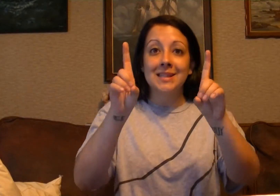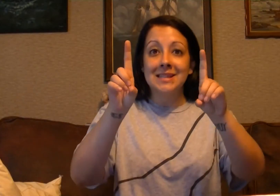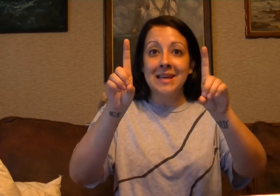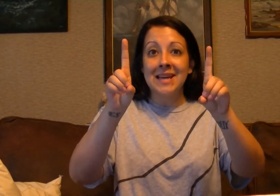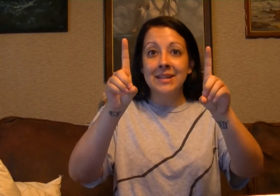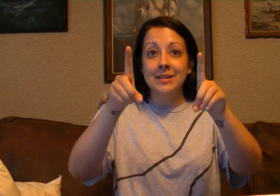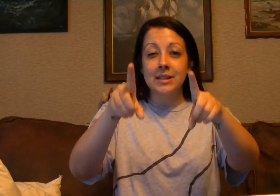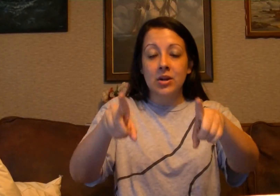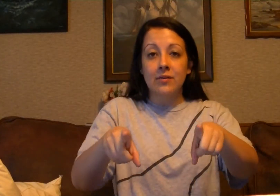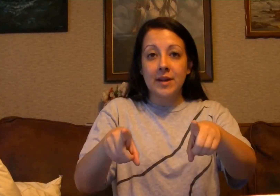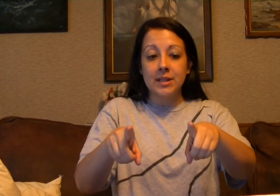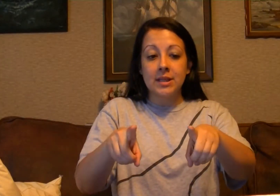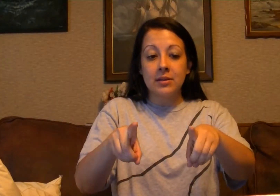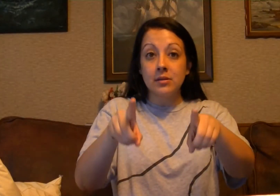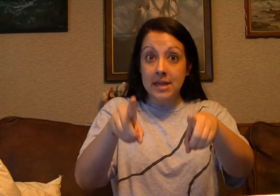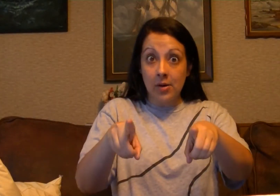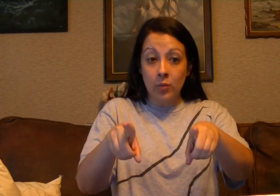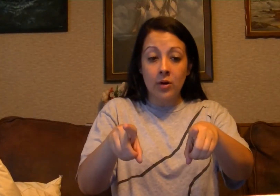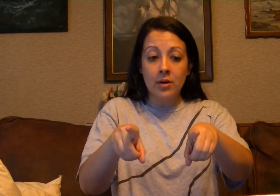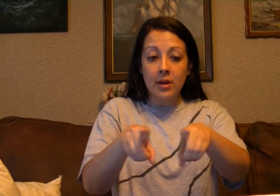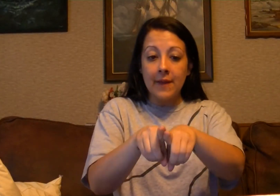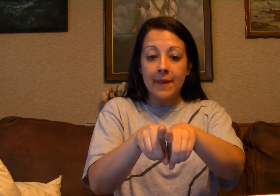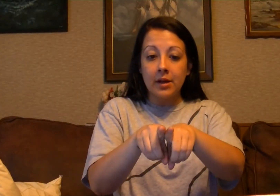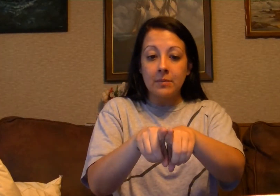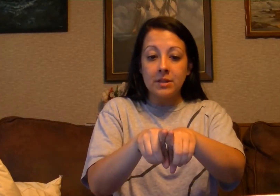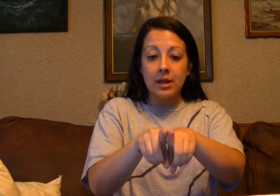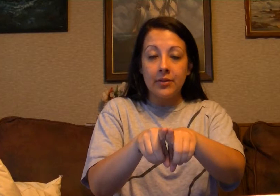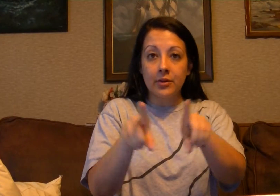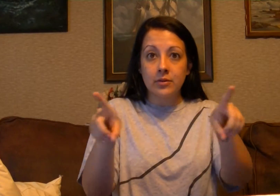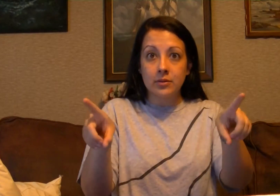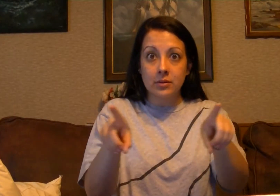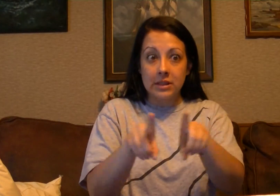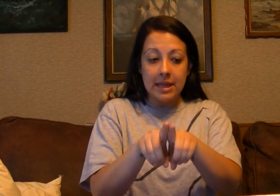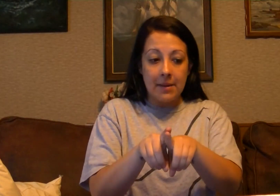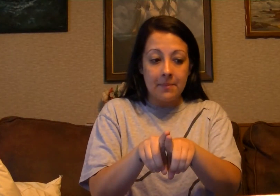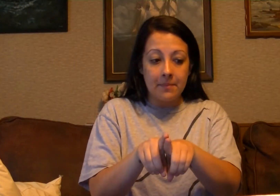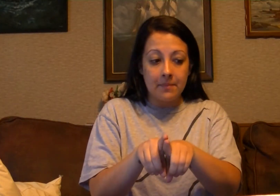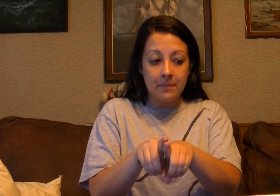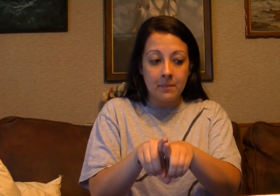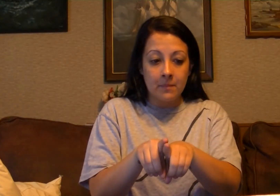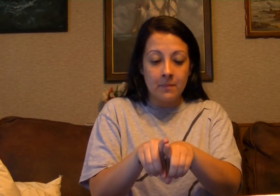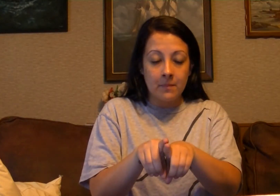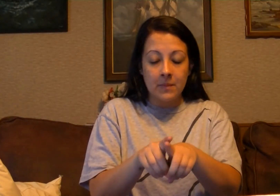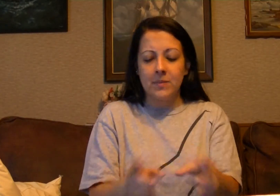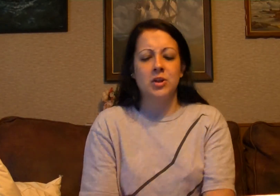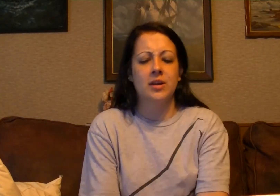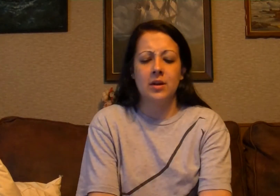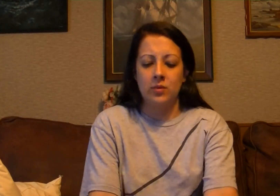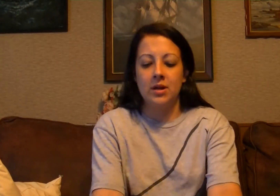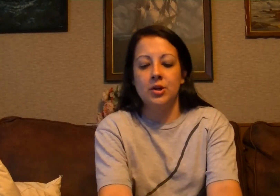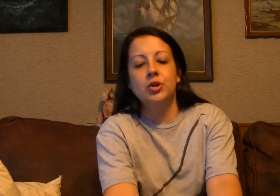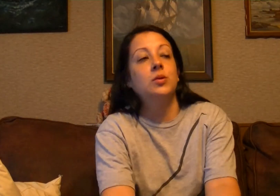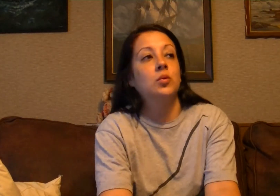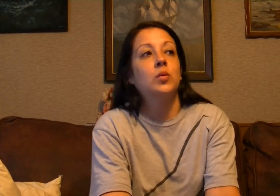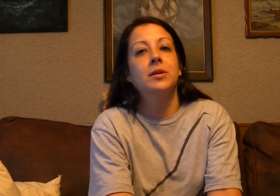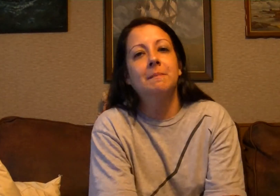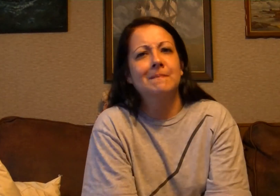D hands that are facing downward and they come together. Same. Let me check that one actually real quick.